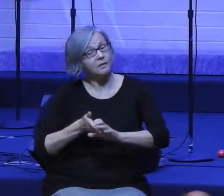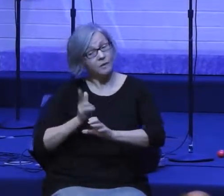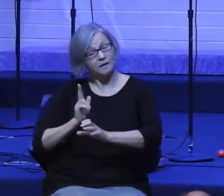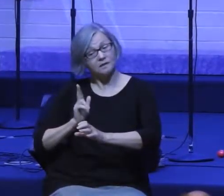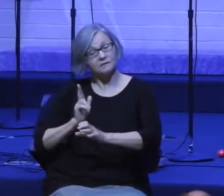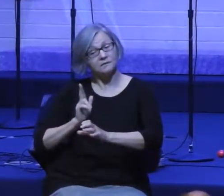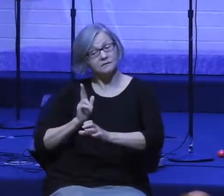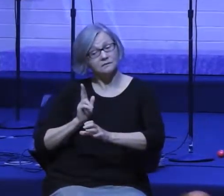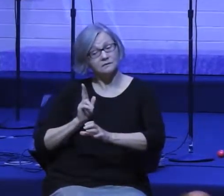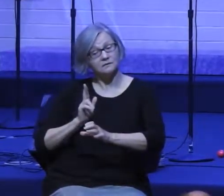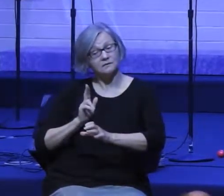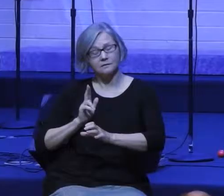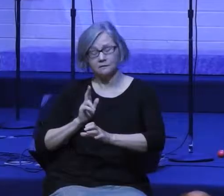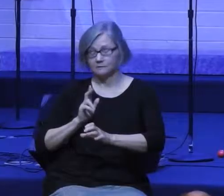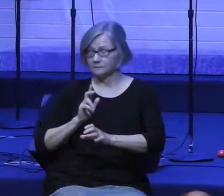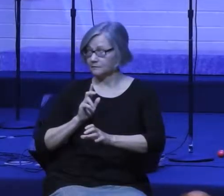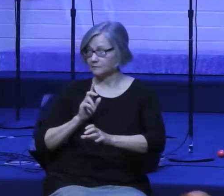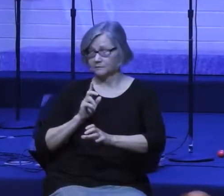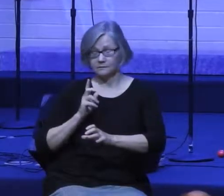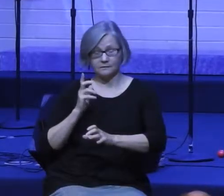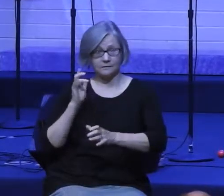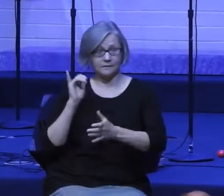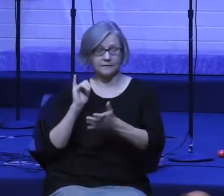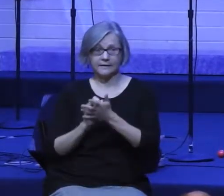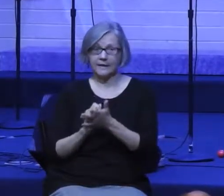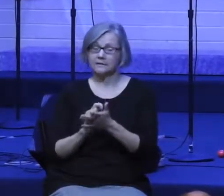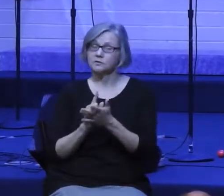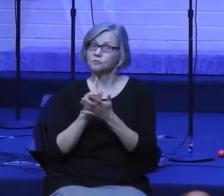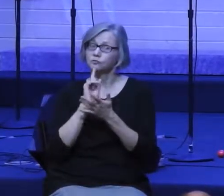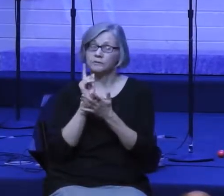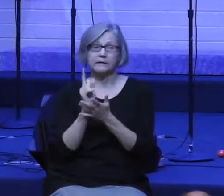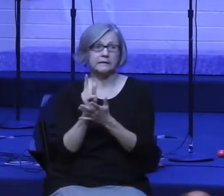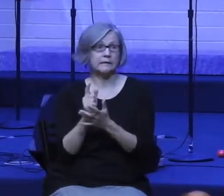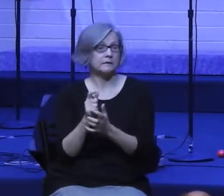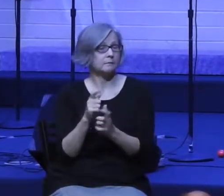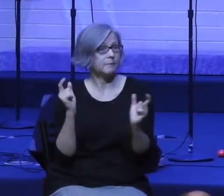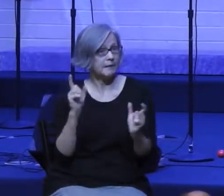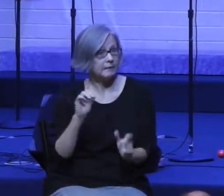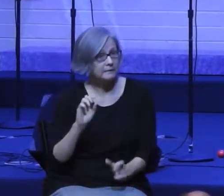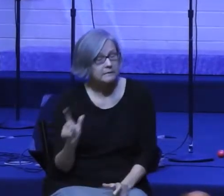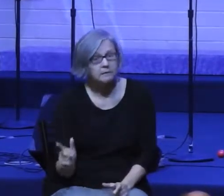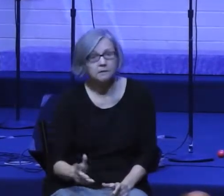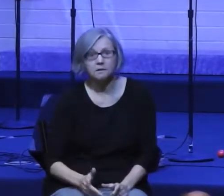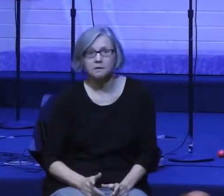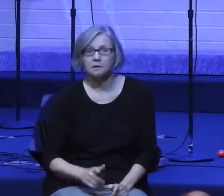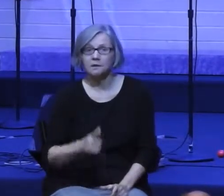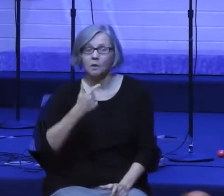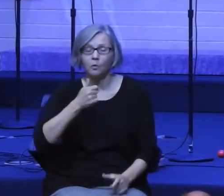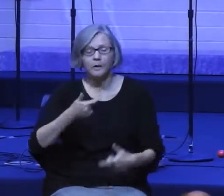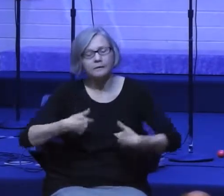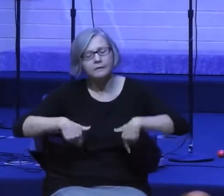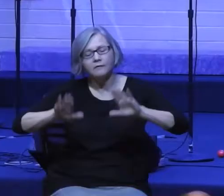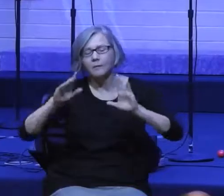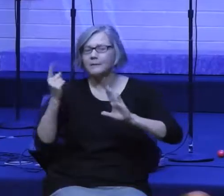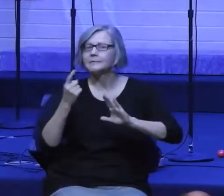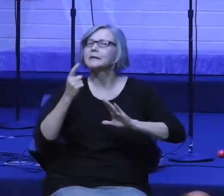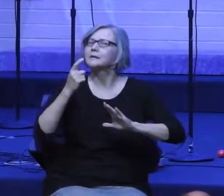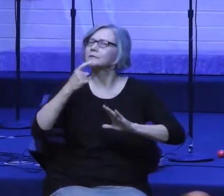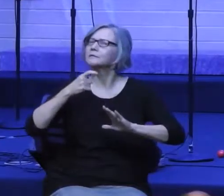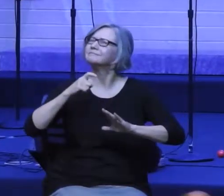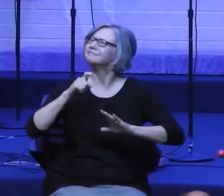actually unimaginably large, where we give up on something that we should have followed through